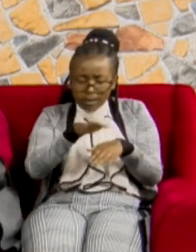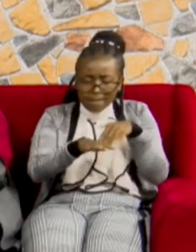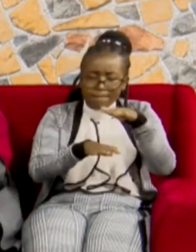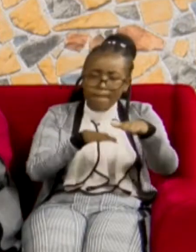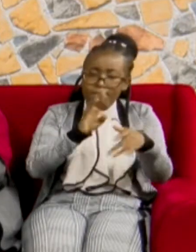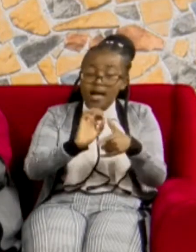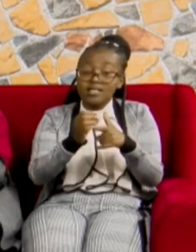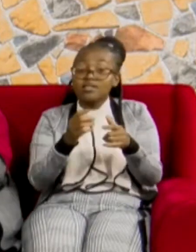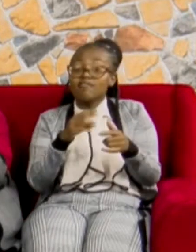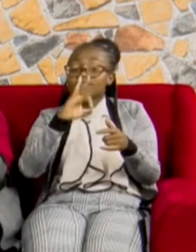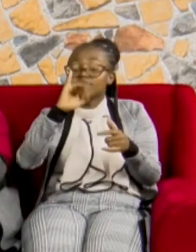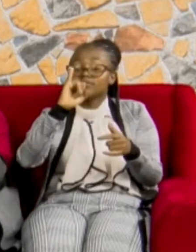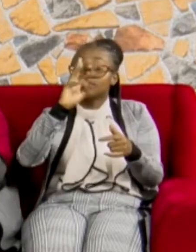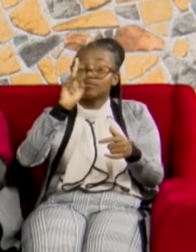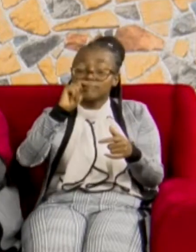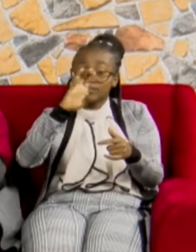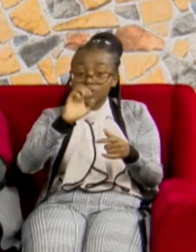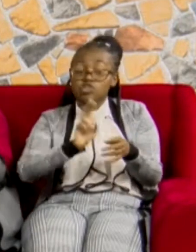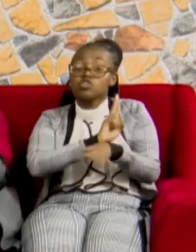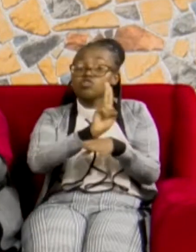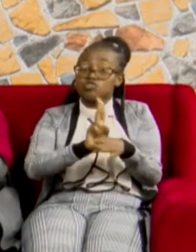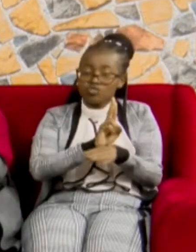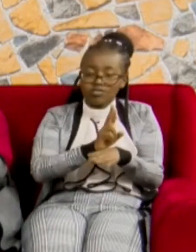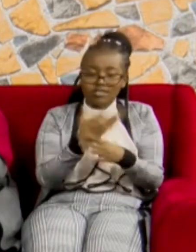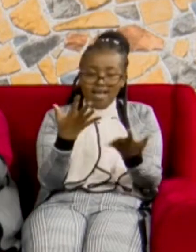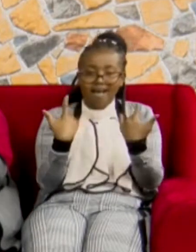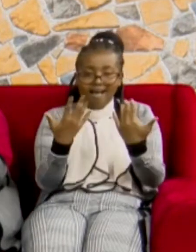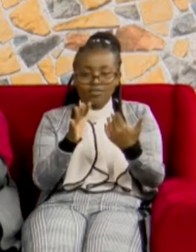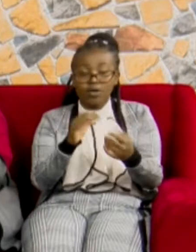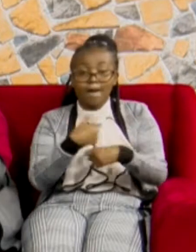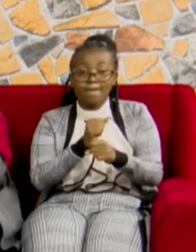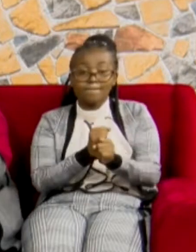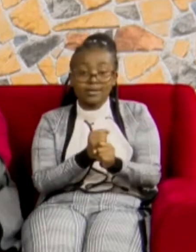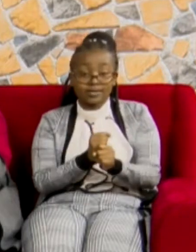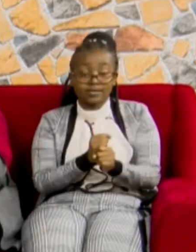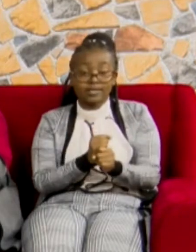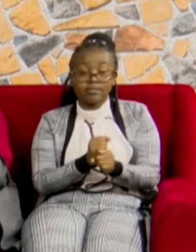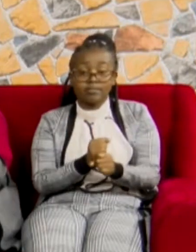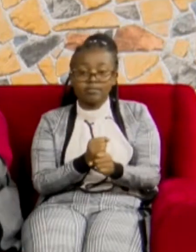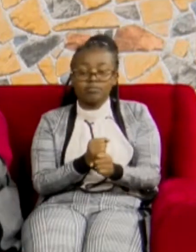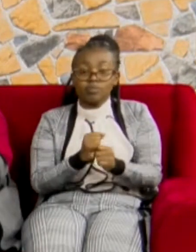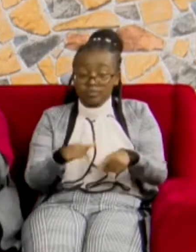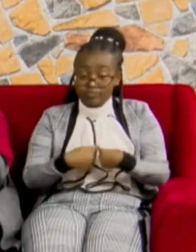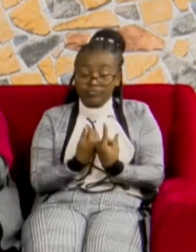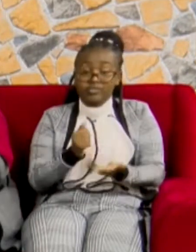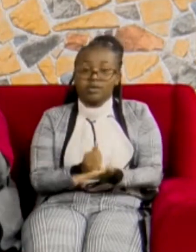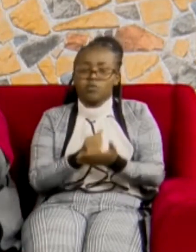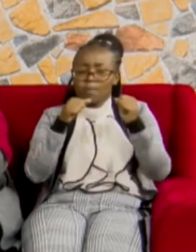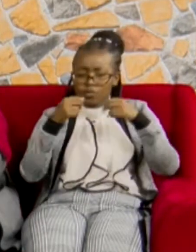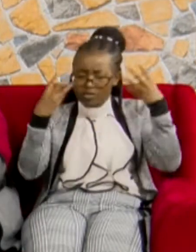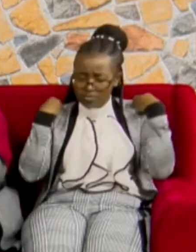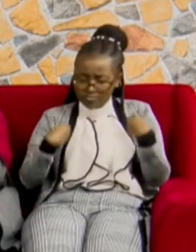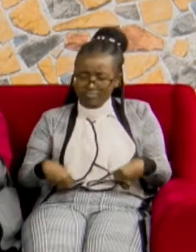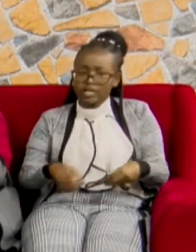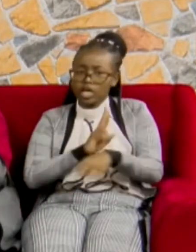And then there's a fine motor, which is use of your hands and being able to help, like self-help skills. Can you dress? Can